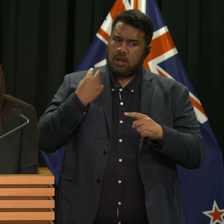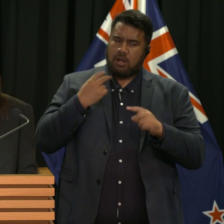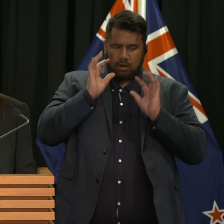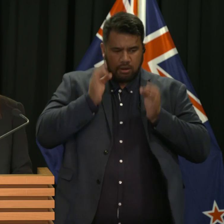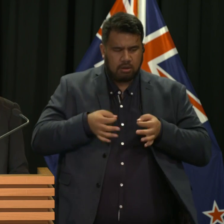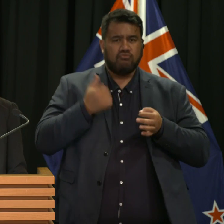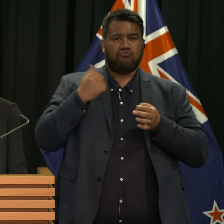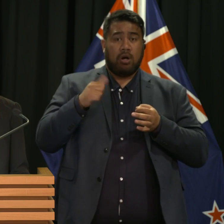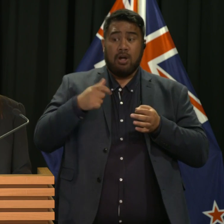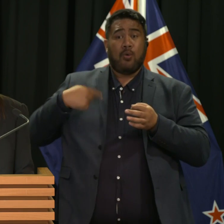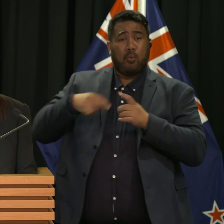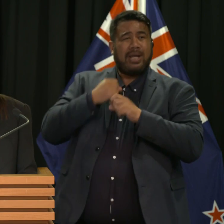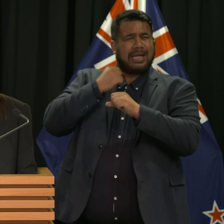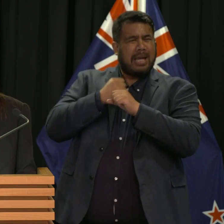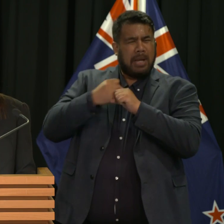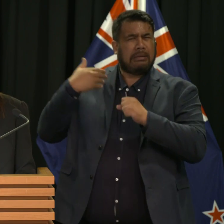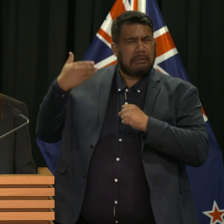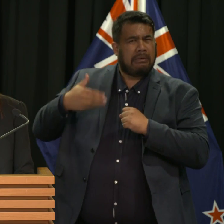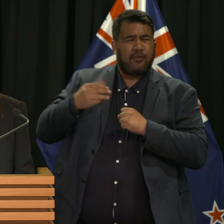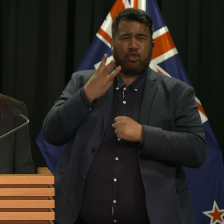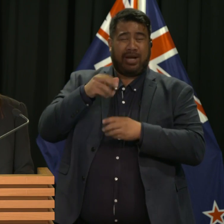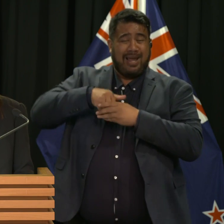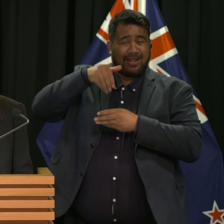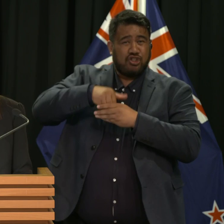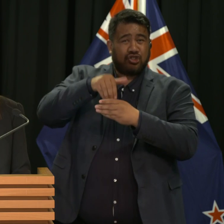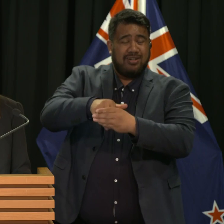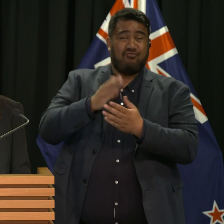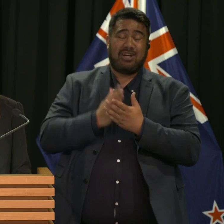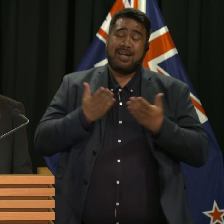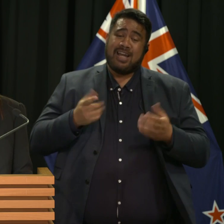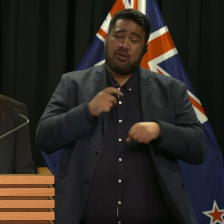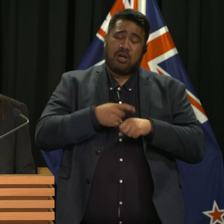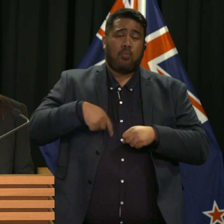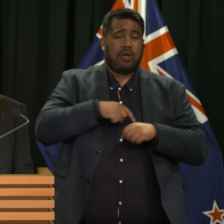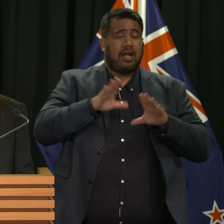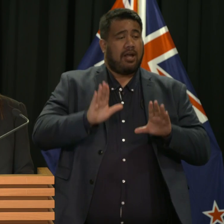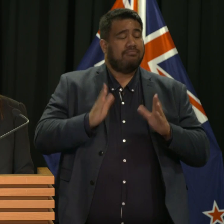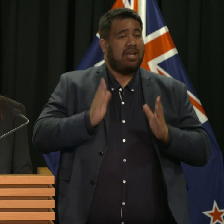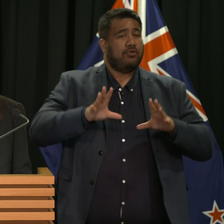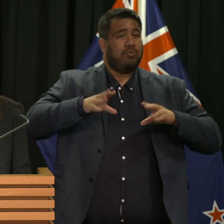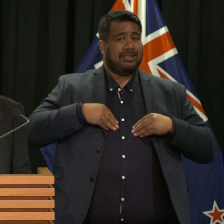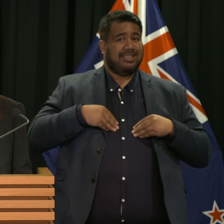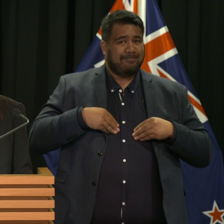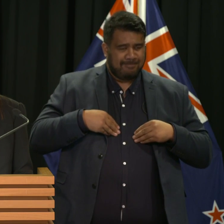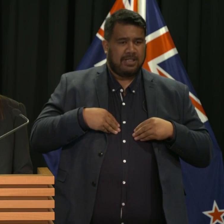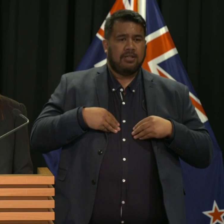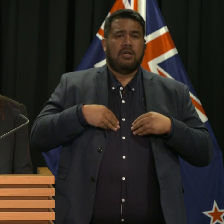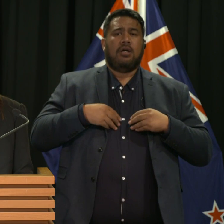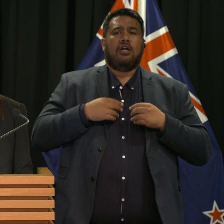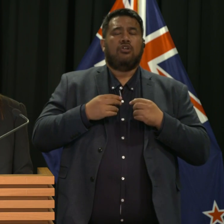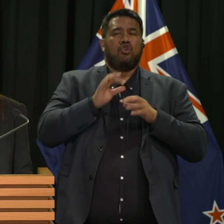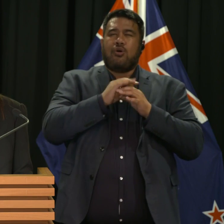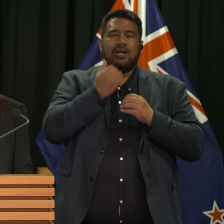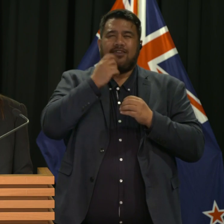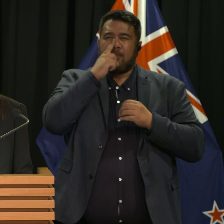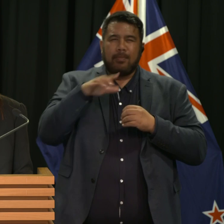after campaigning on this issue for 3 elections, I think it's now time to accept that we have been unable to secure a mandate,